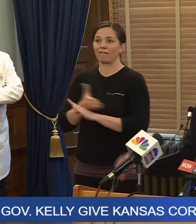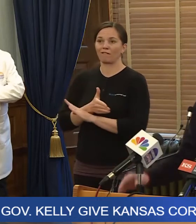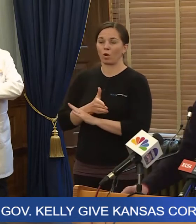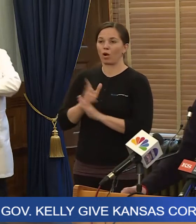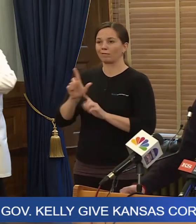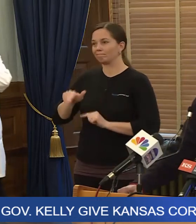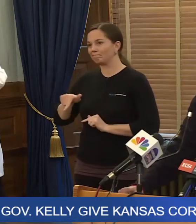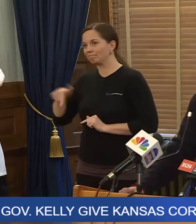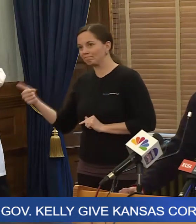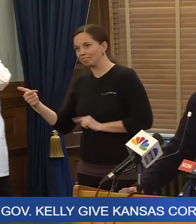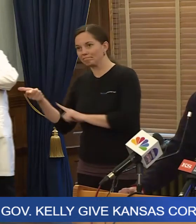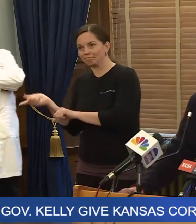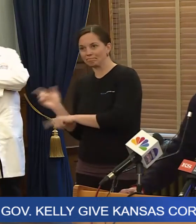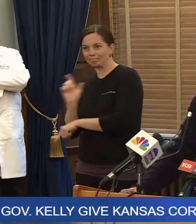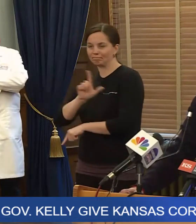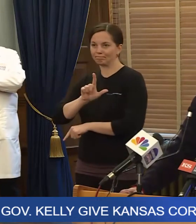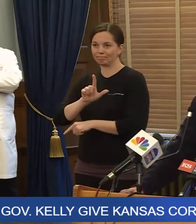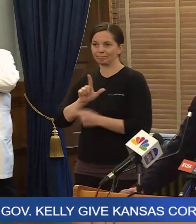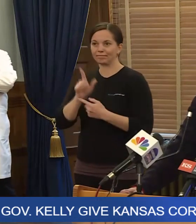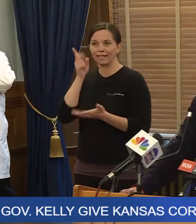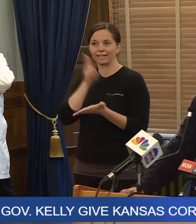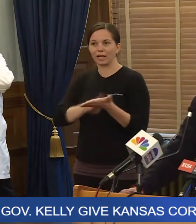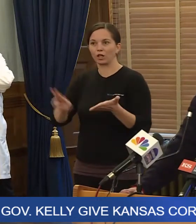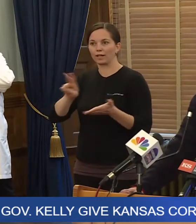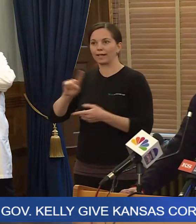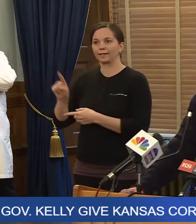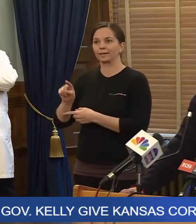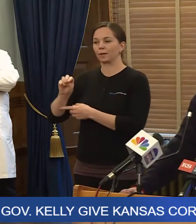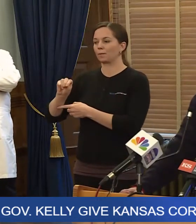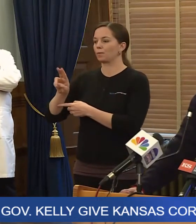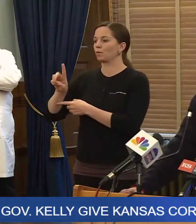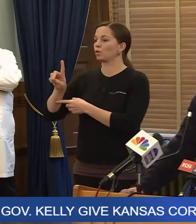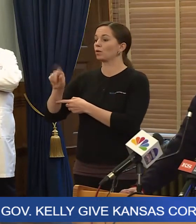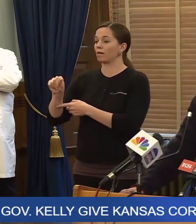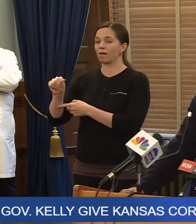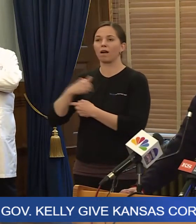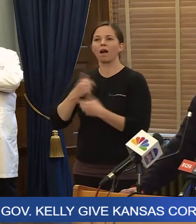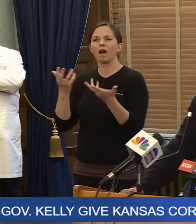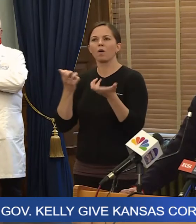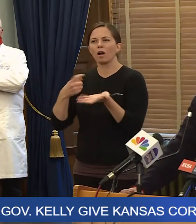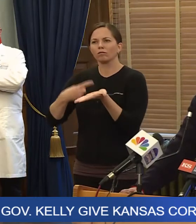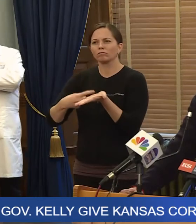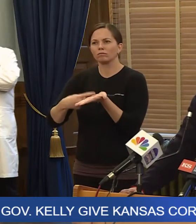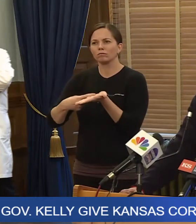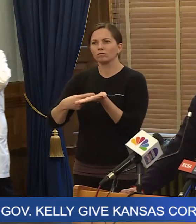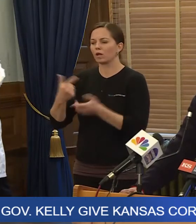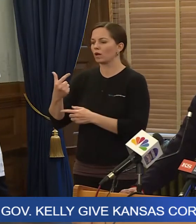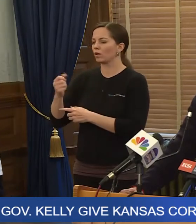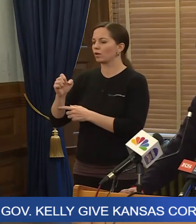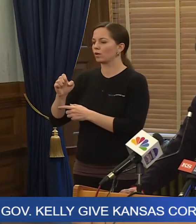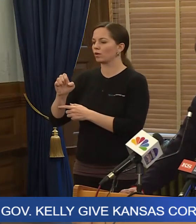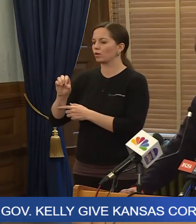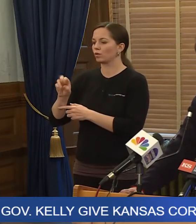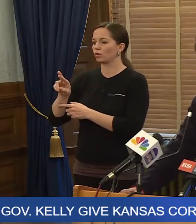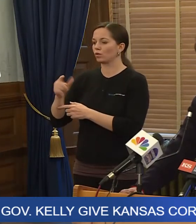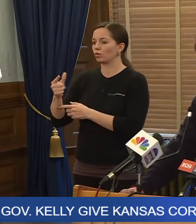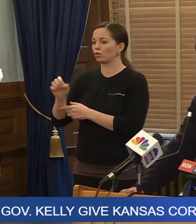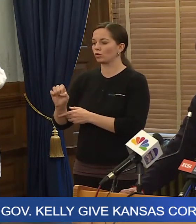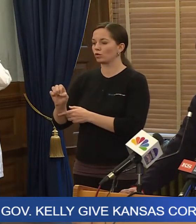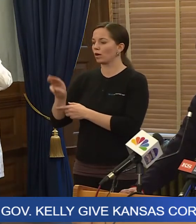off to Secretary Smuda is I want to talk about George Bernard